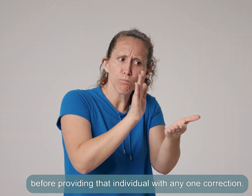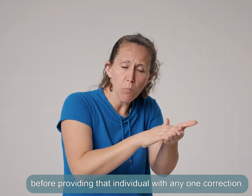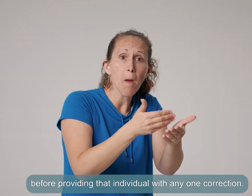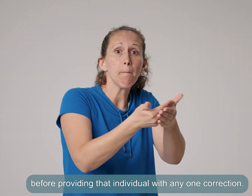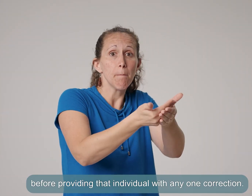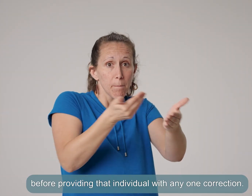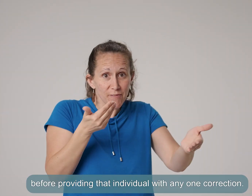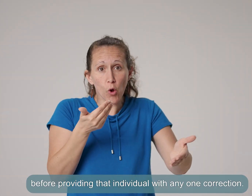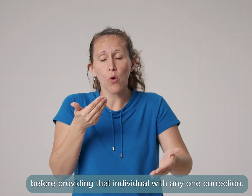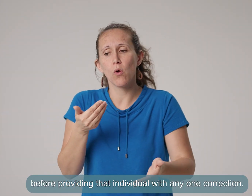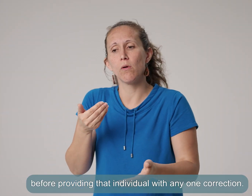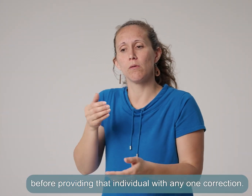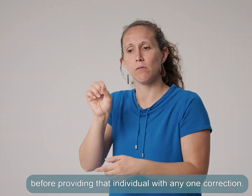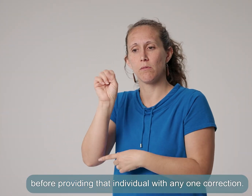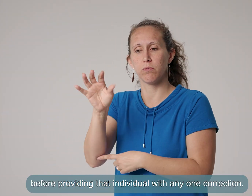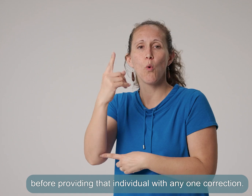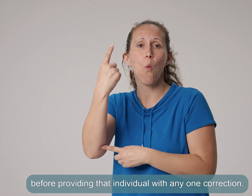that individual with any one correction.